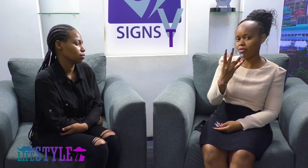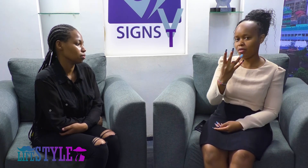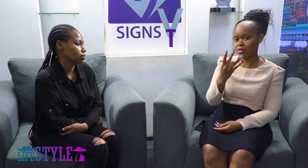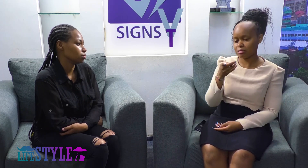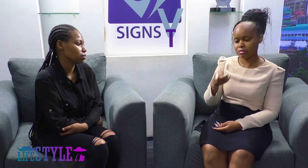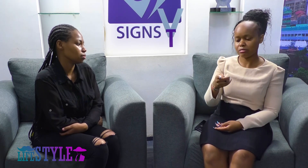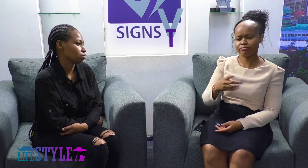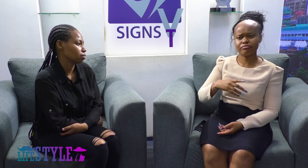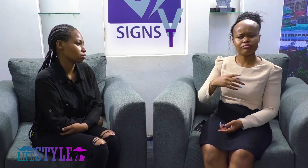So when I was